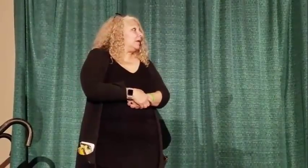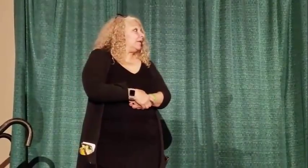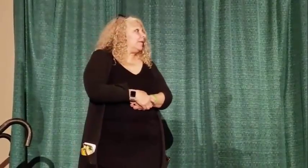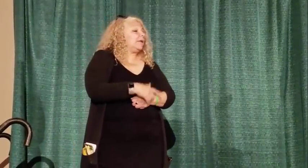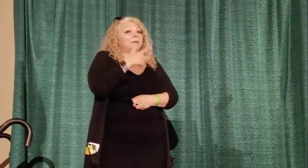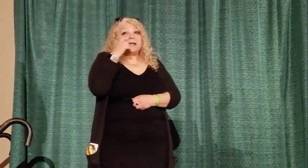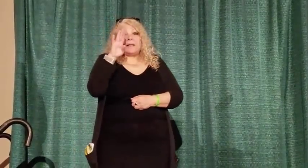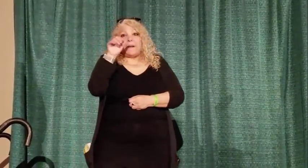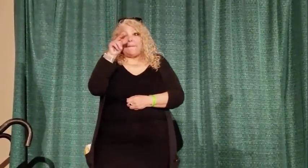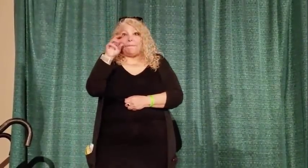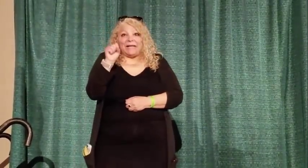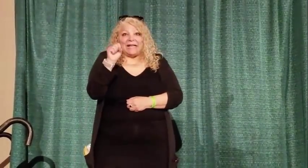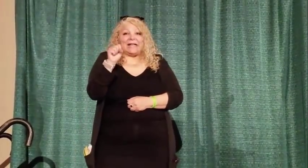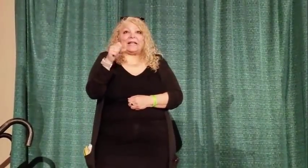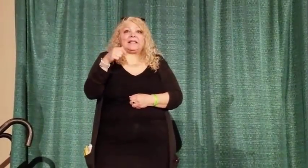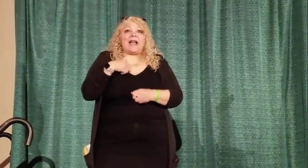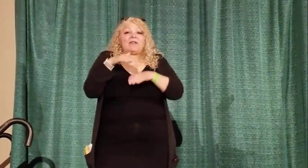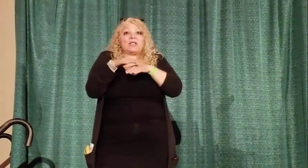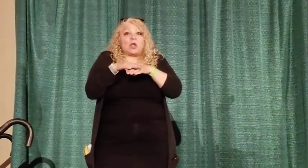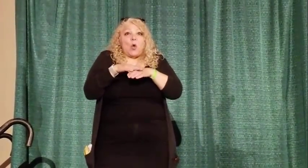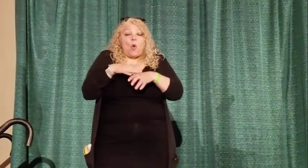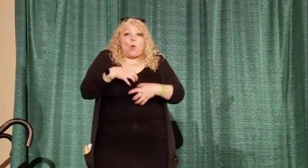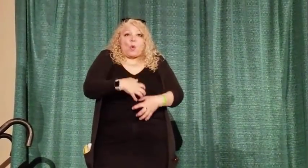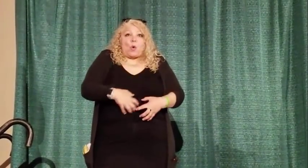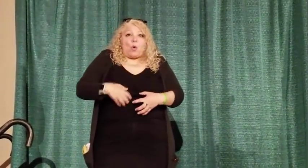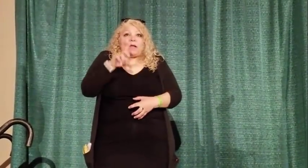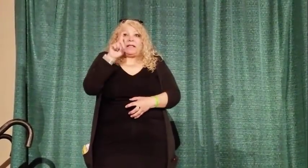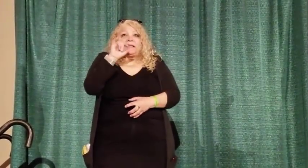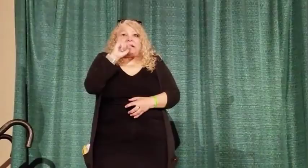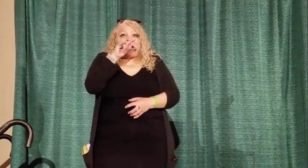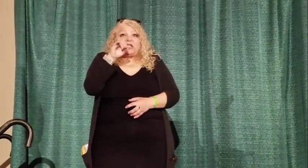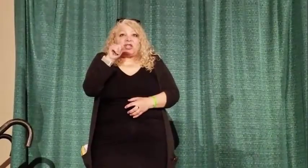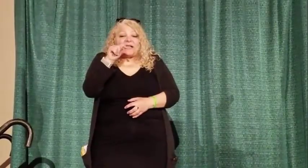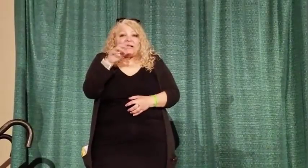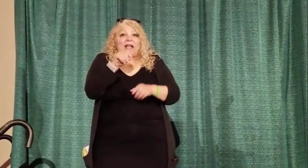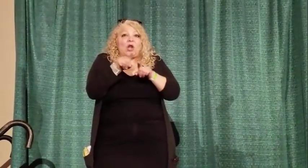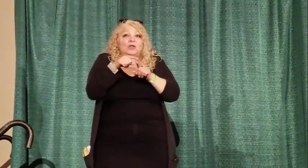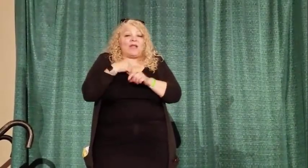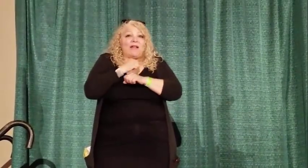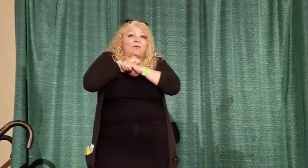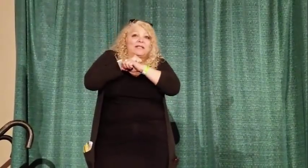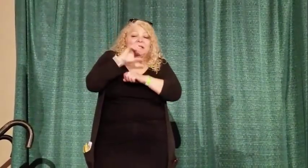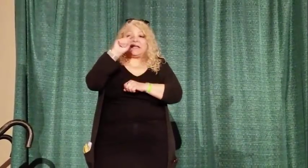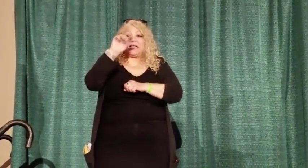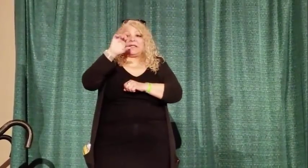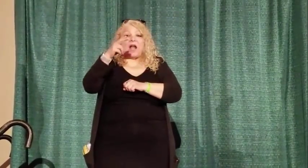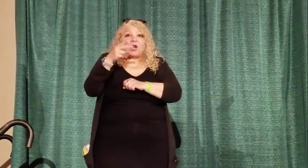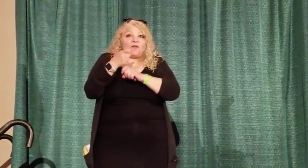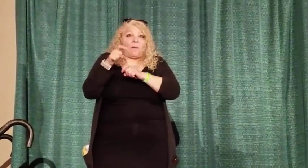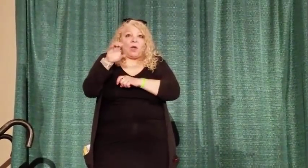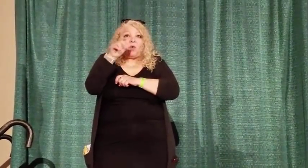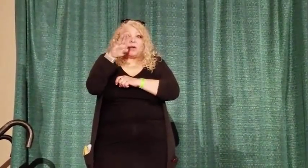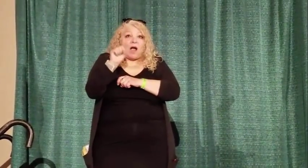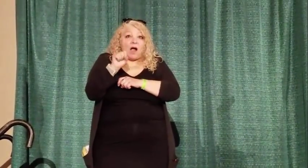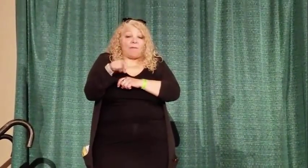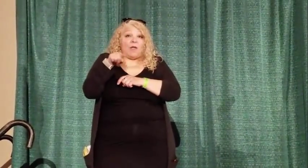Because beans not only have the most slowly digestible starches, but they have the most resistant starch of all carbohydrates. Which means these